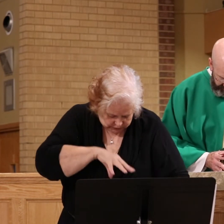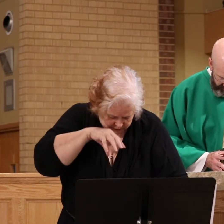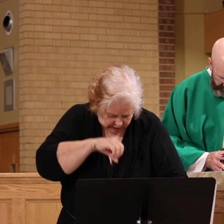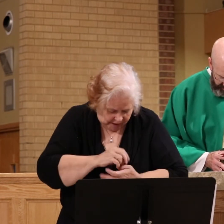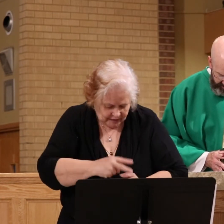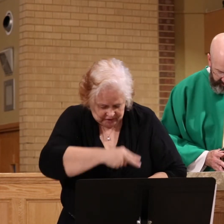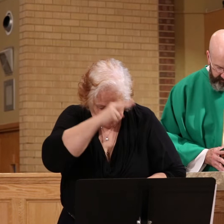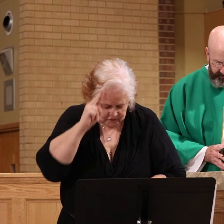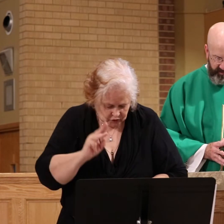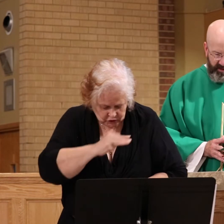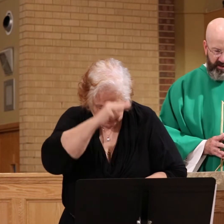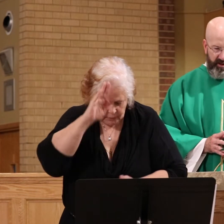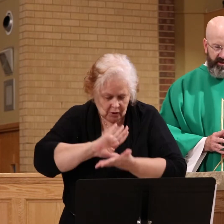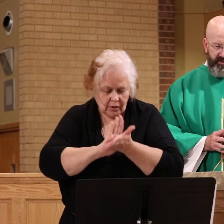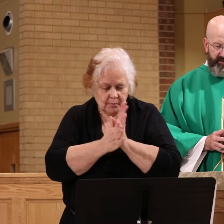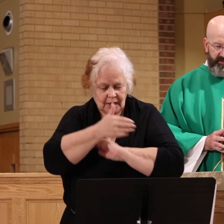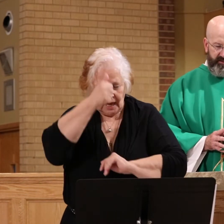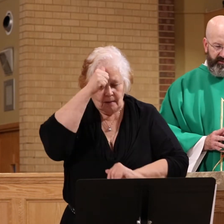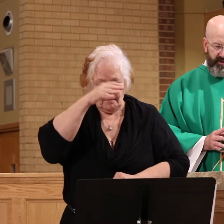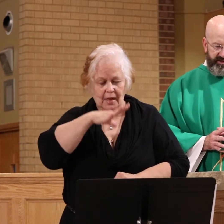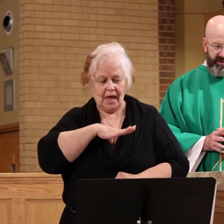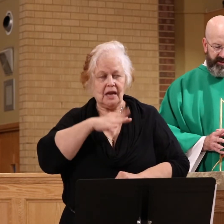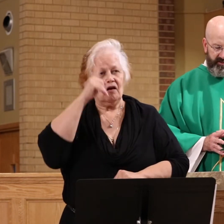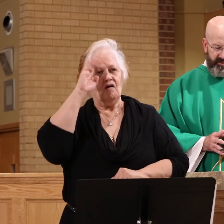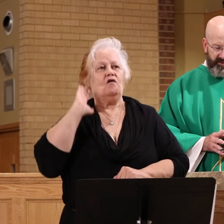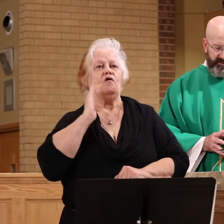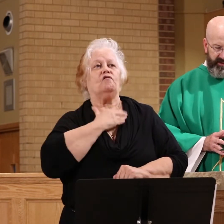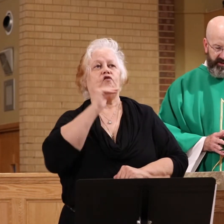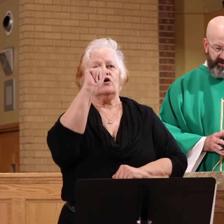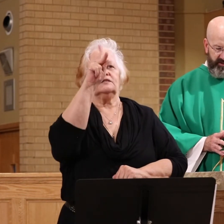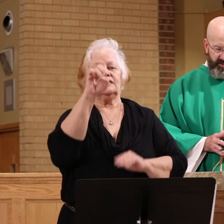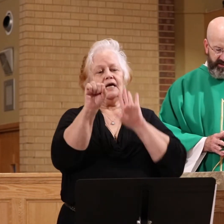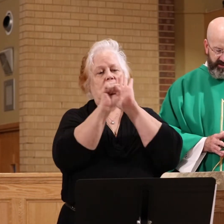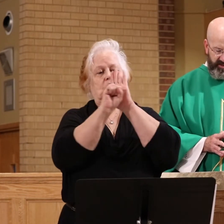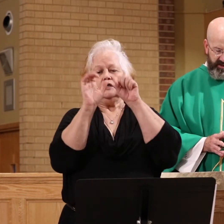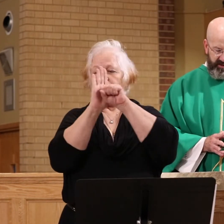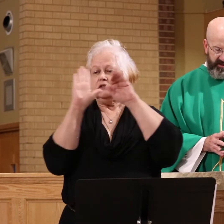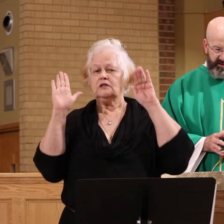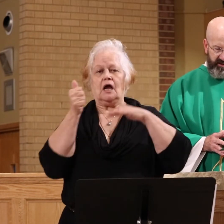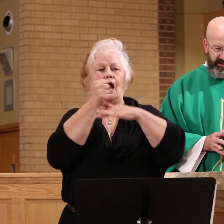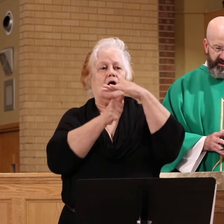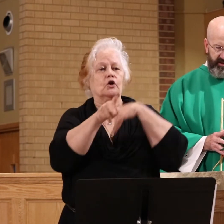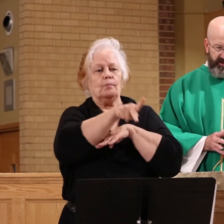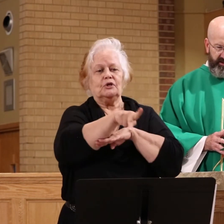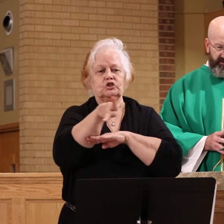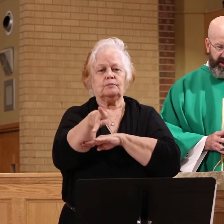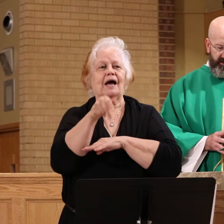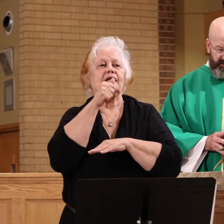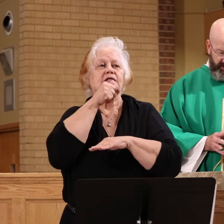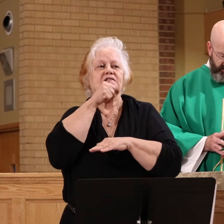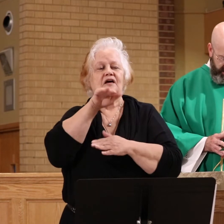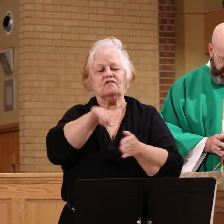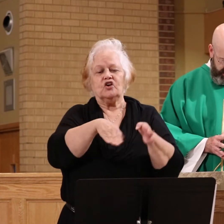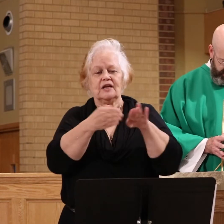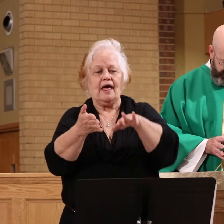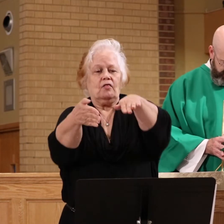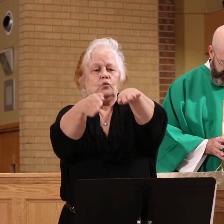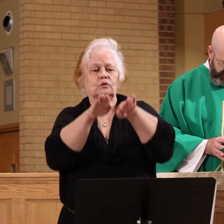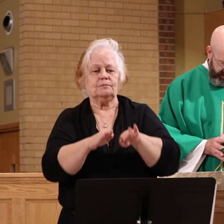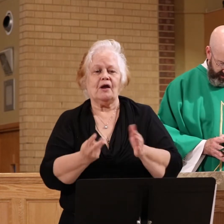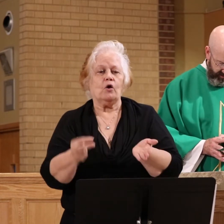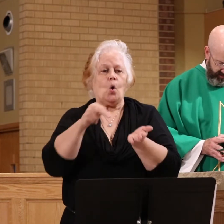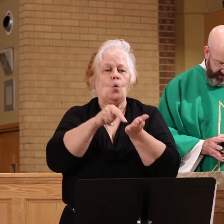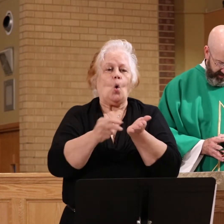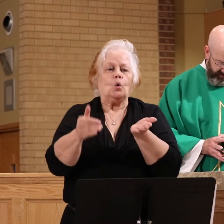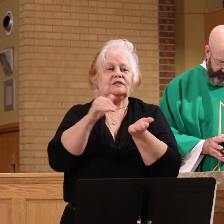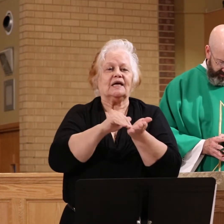Mary and became man. For our sake He was crucified under Pontius Pilate. He suffered death and was buried and rose